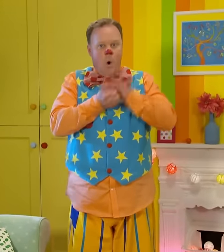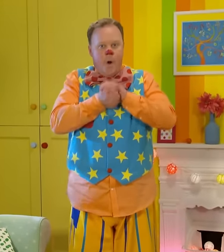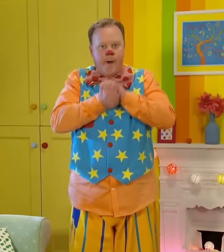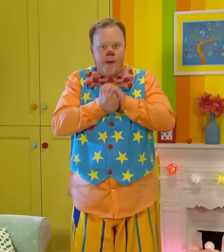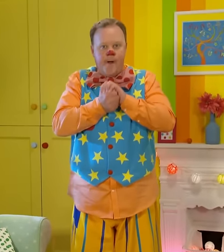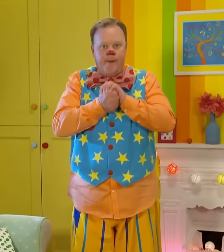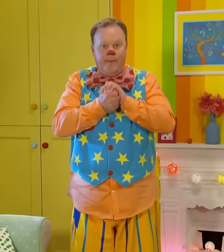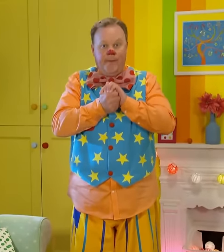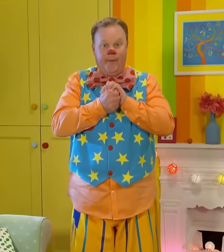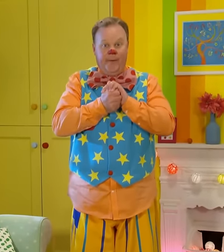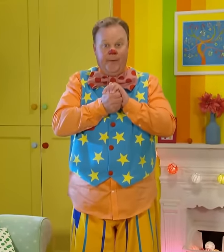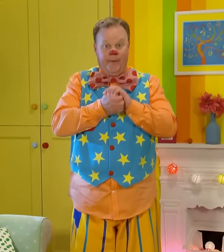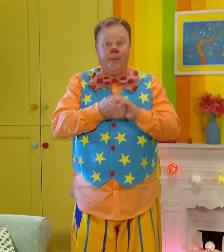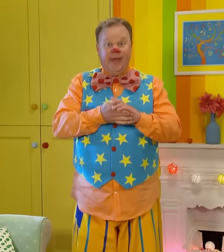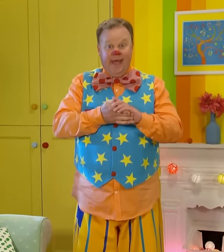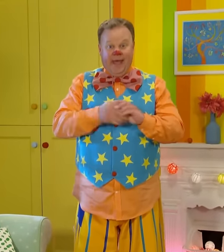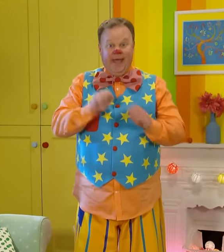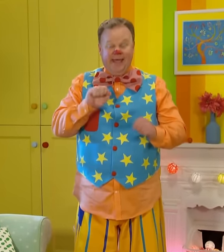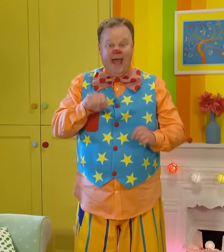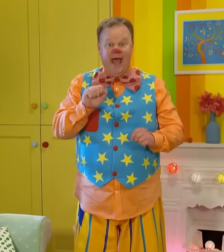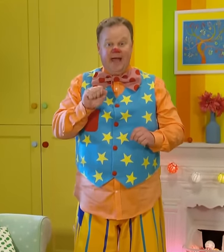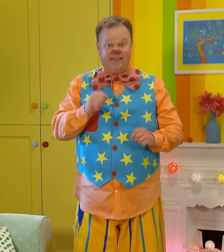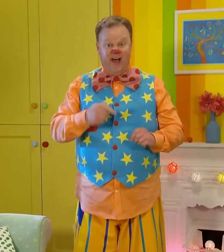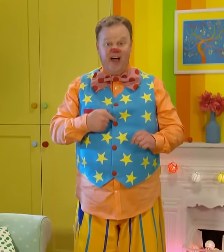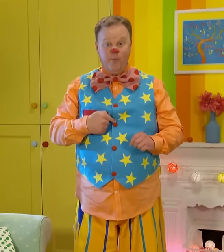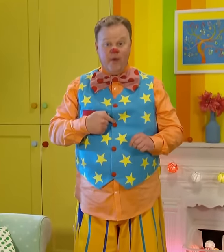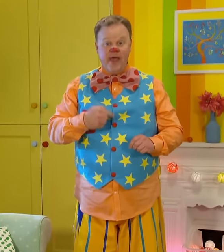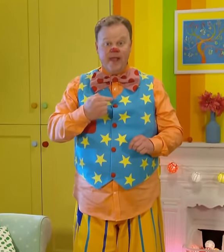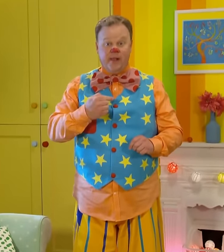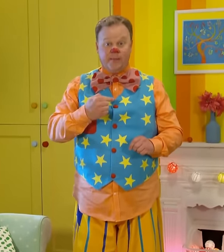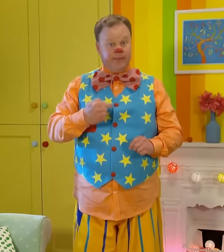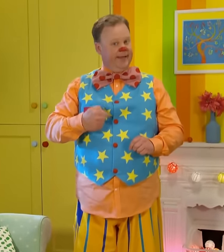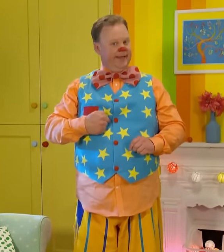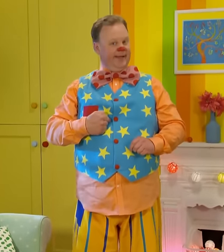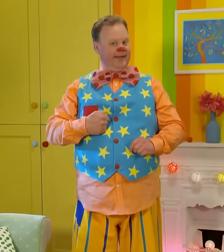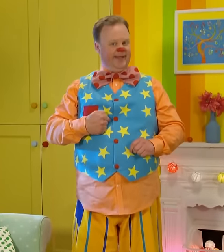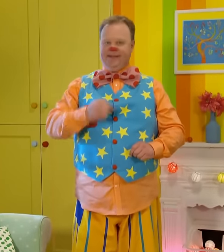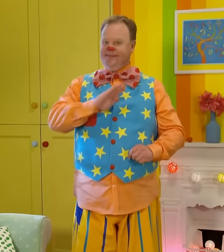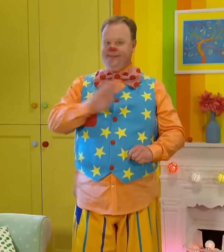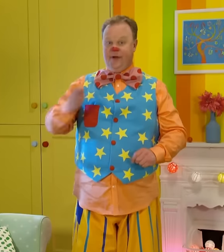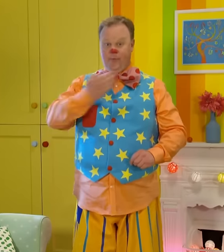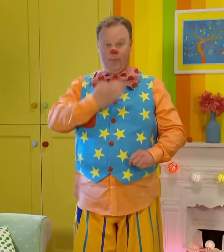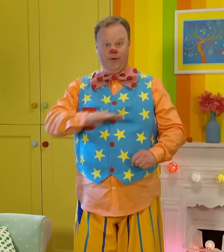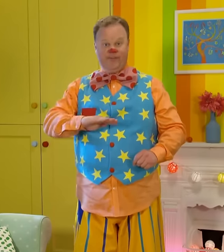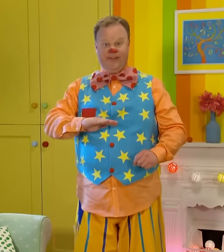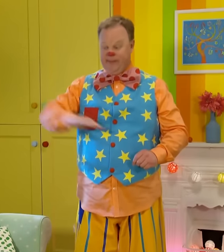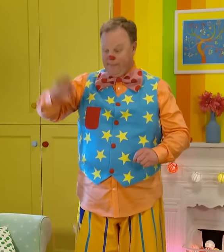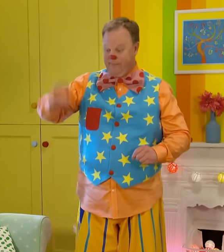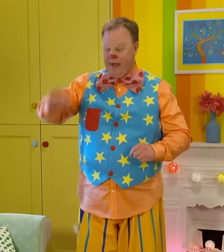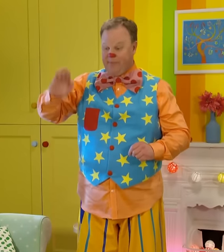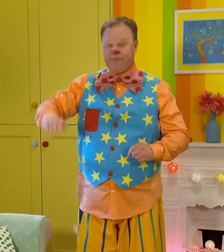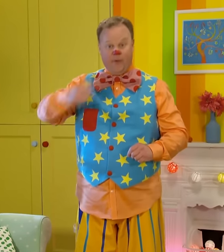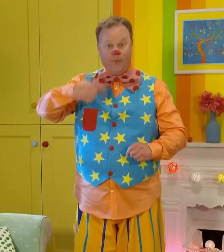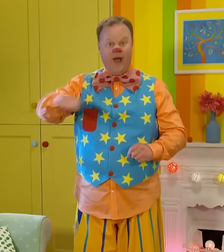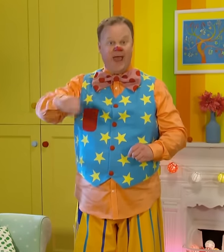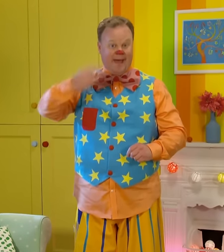Mr. Tumble. Yes, I will. I don't want it to bounce away